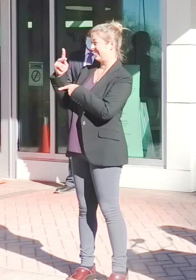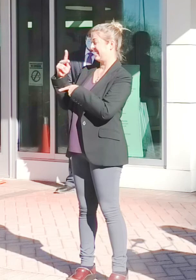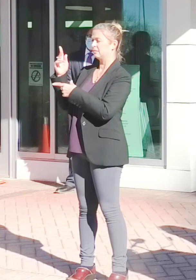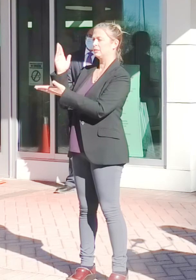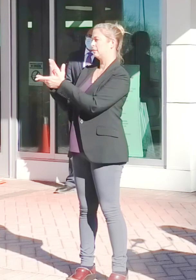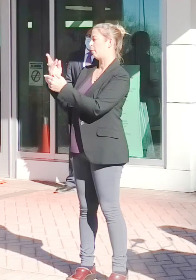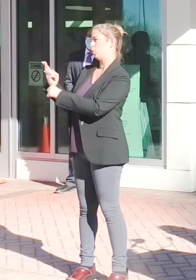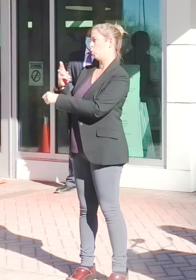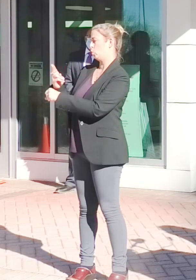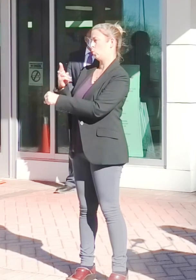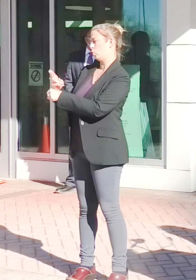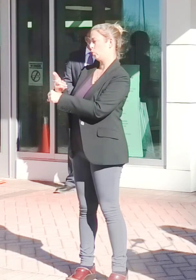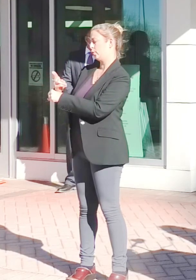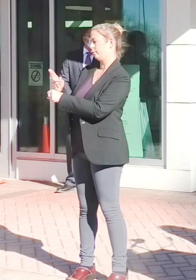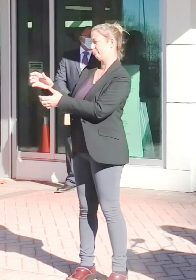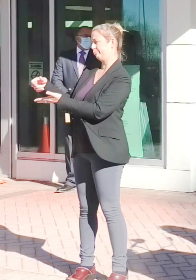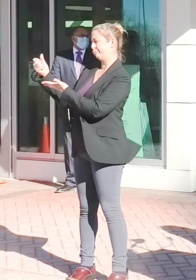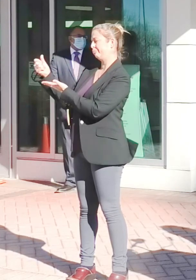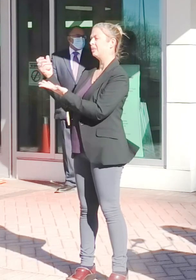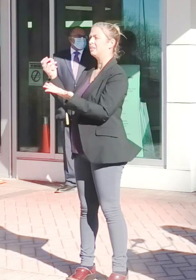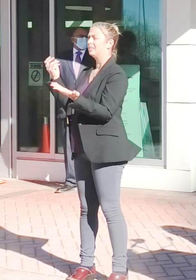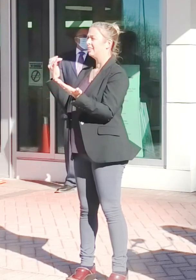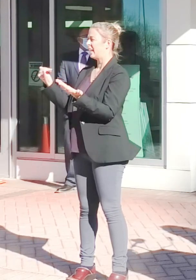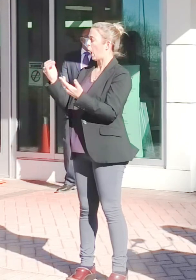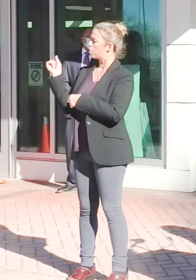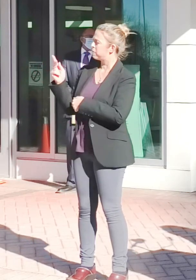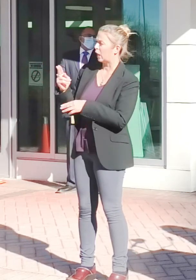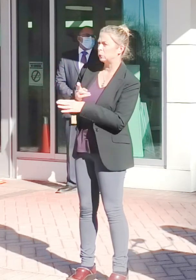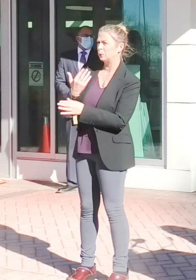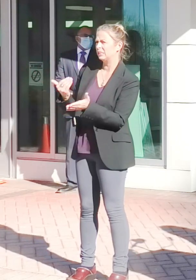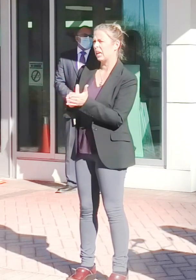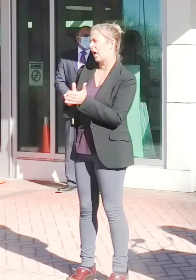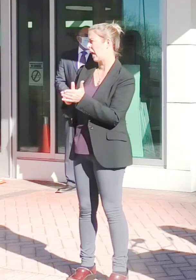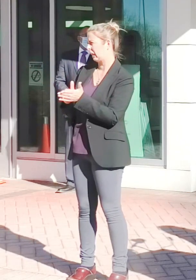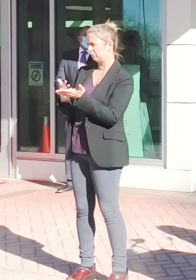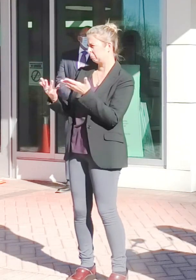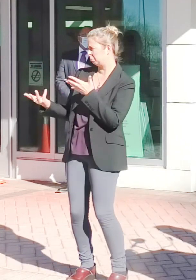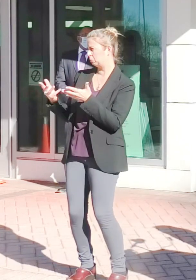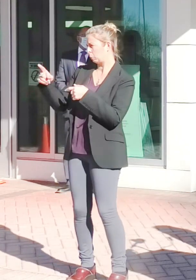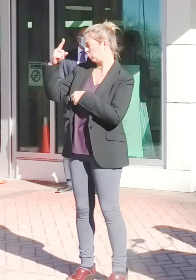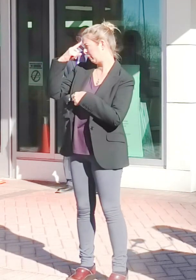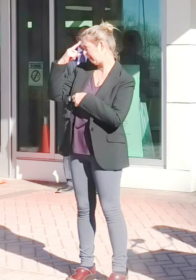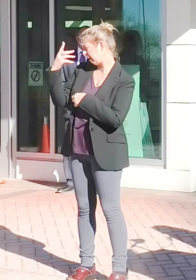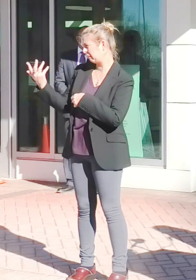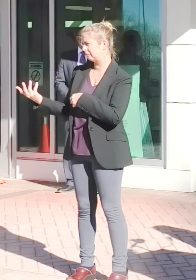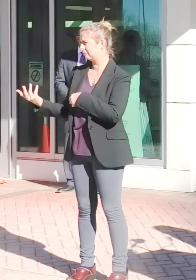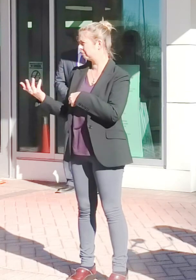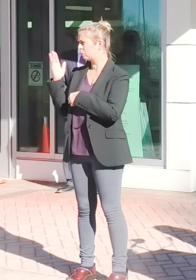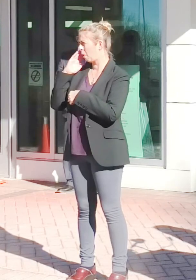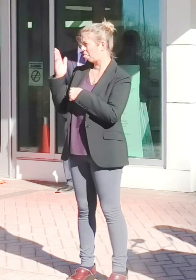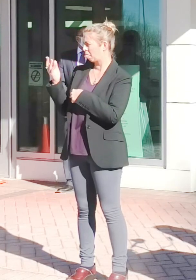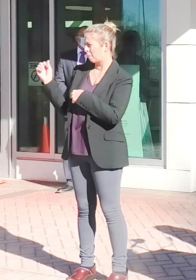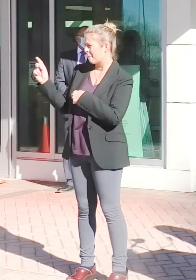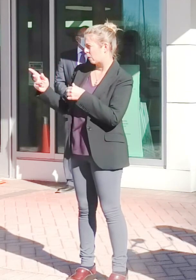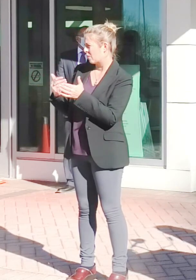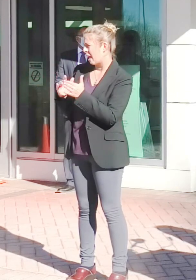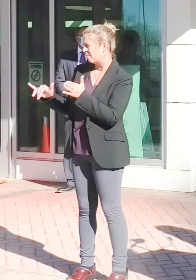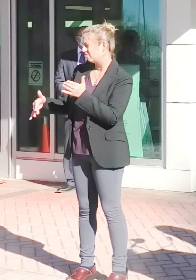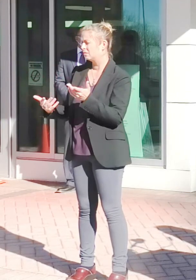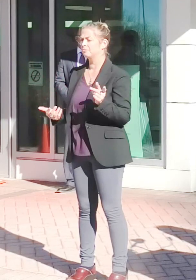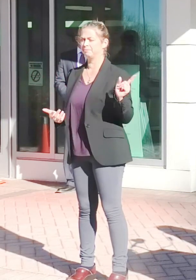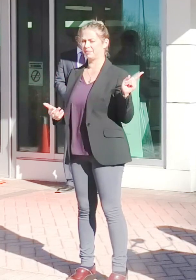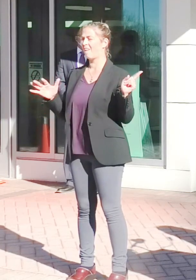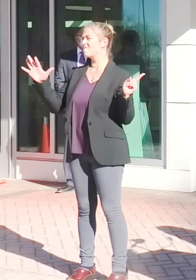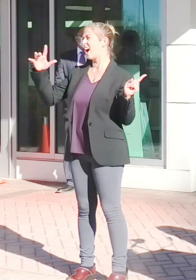or whether that should be put on delay for now until the numbers come down? This is a question regarding the 5-cent bag